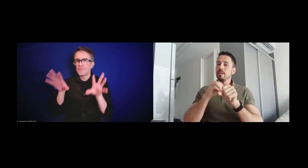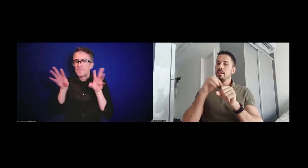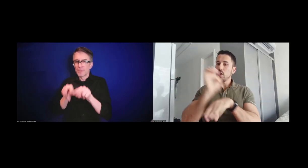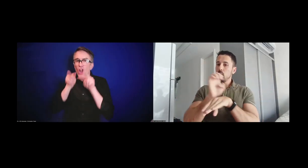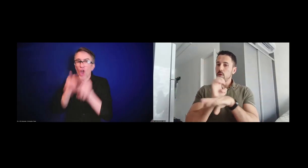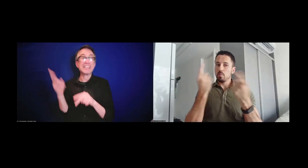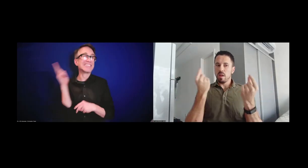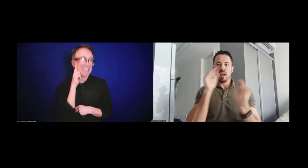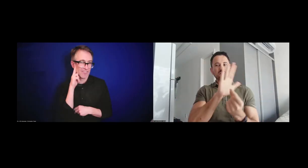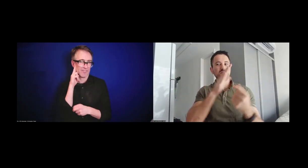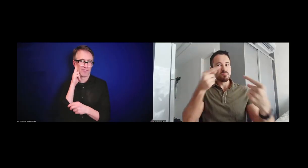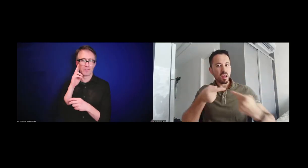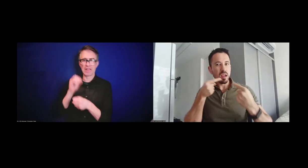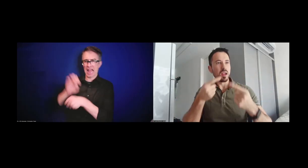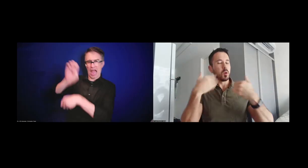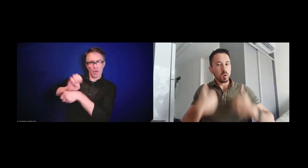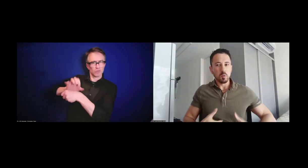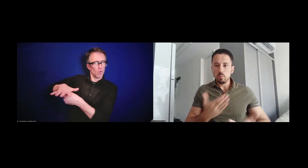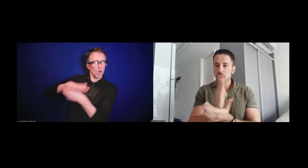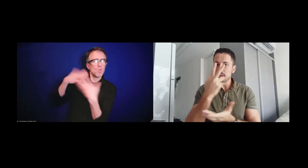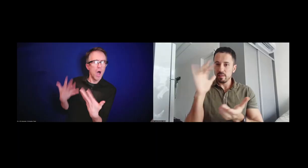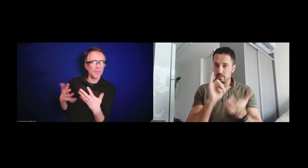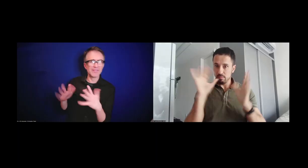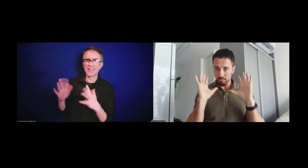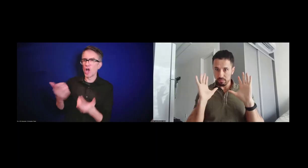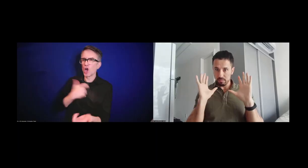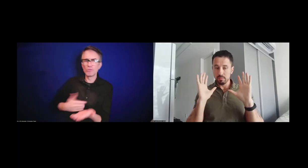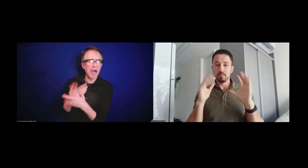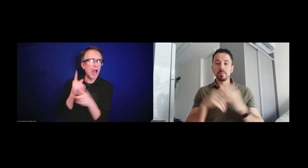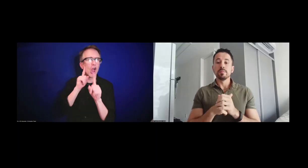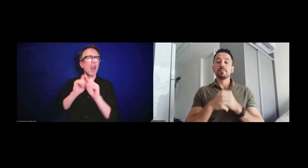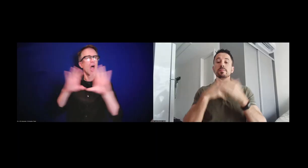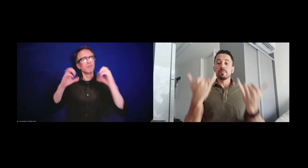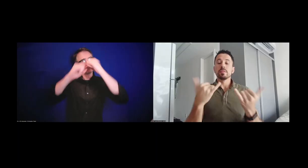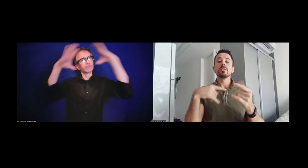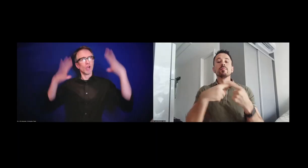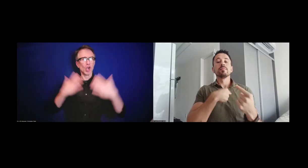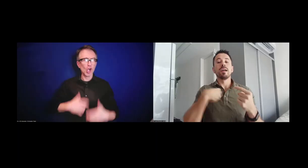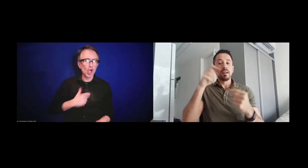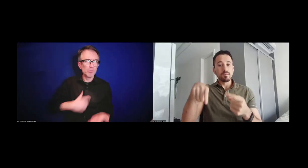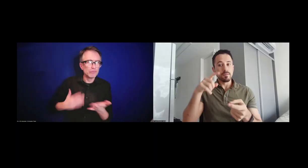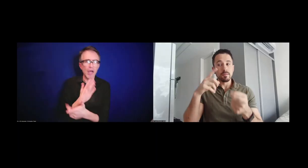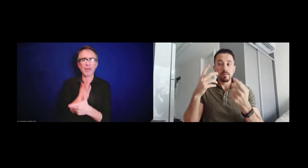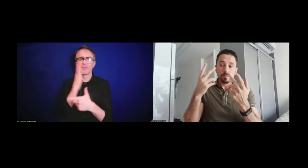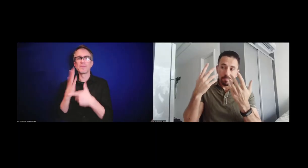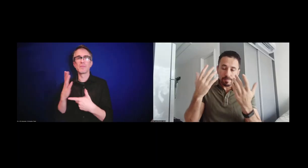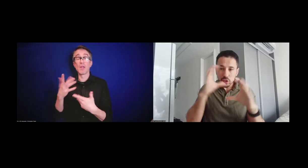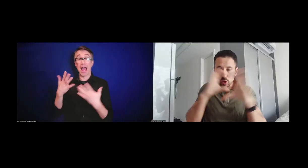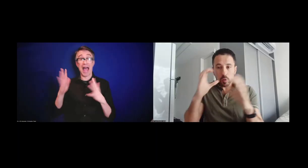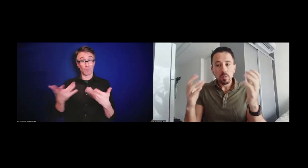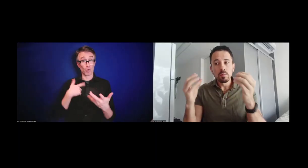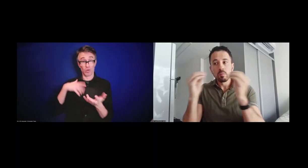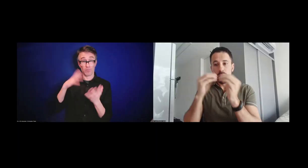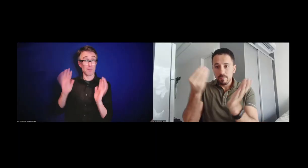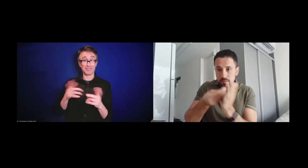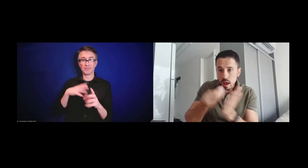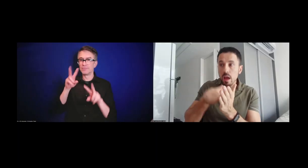the information so you could get a comprehensive view of deaf people all over the country of Ecuador.